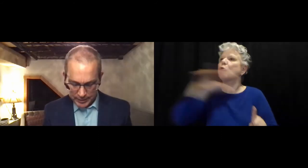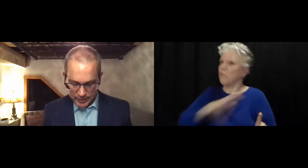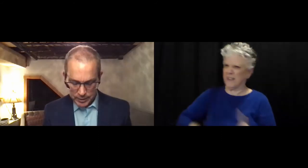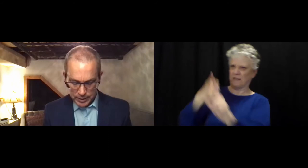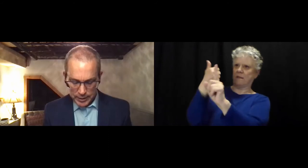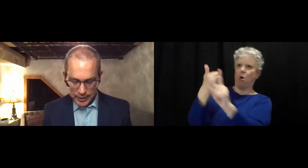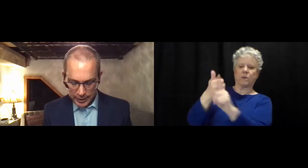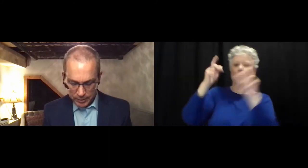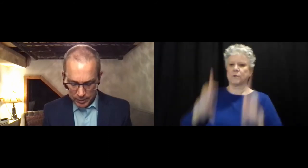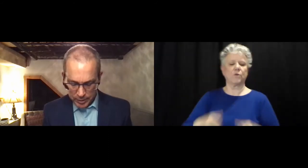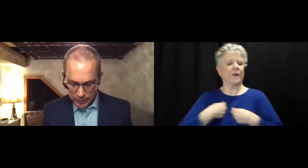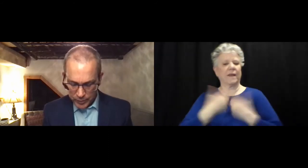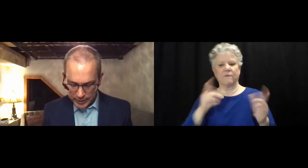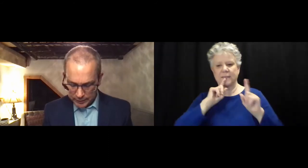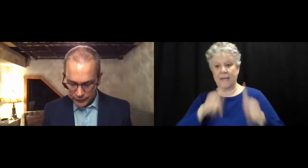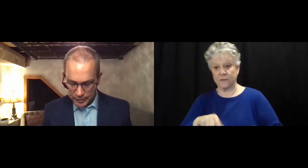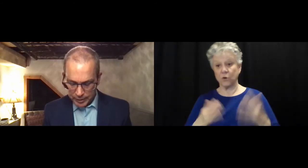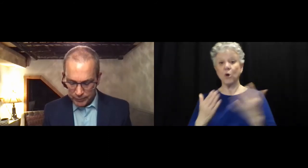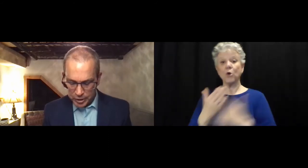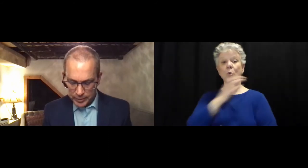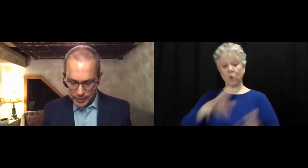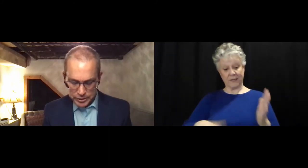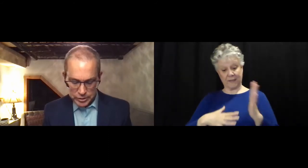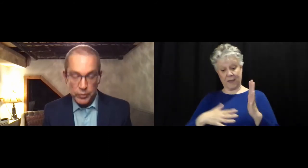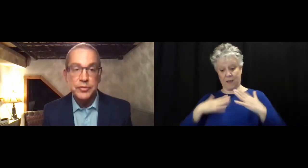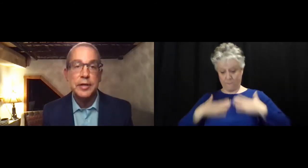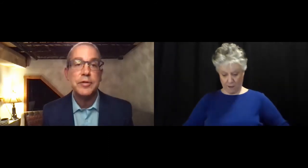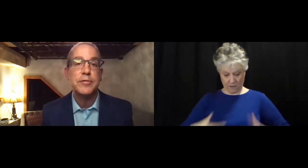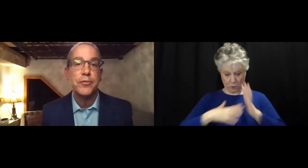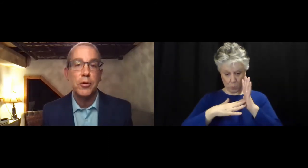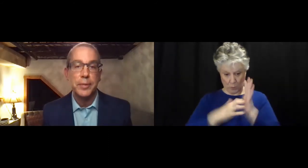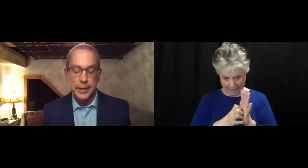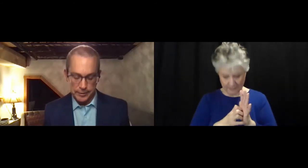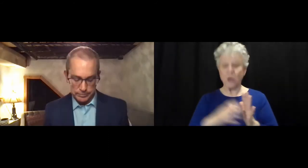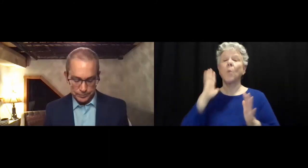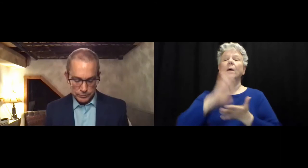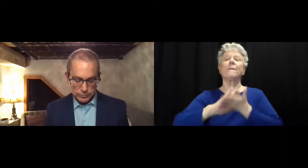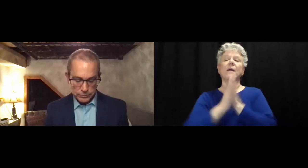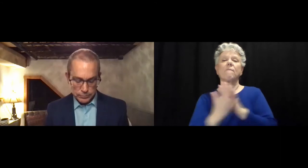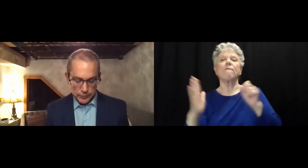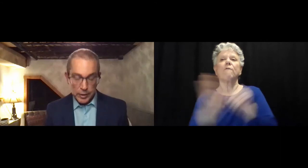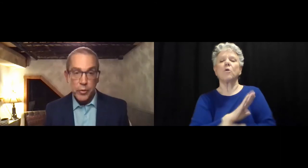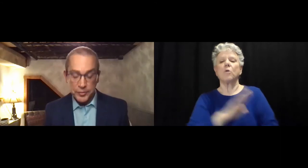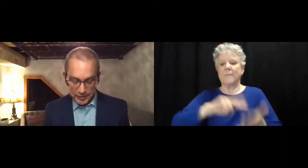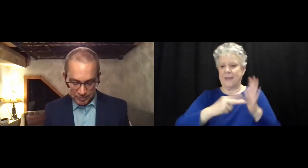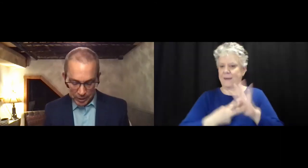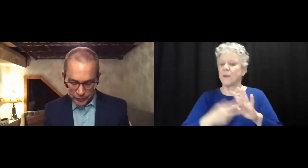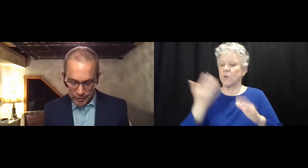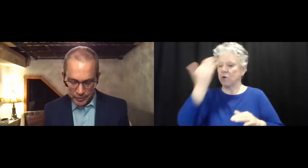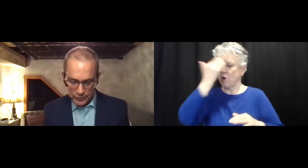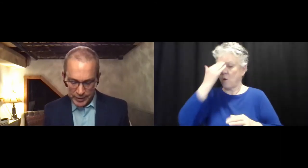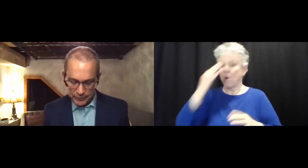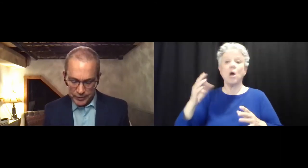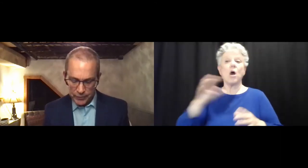decay. In him, the weakness of the human condition receives its full meaning. Christ